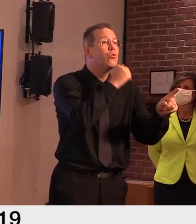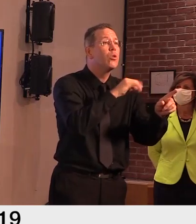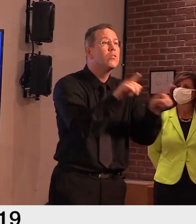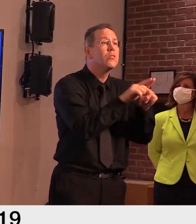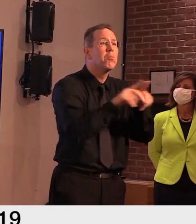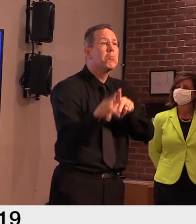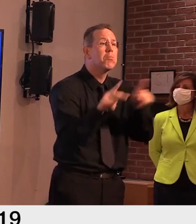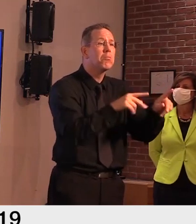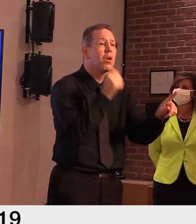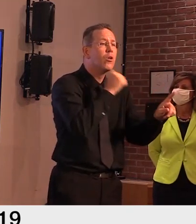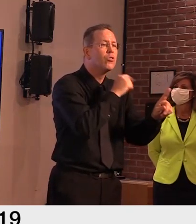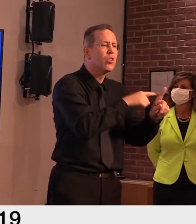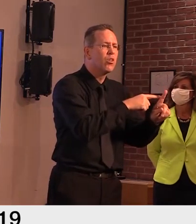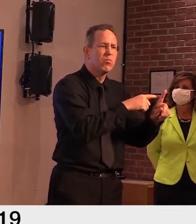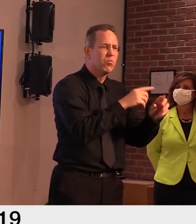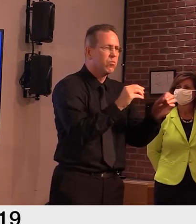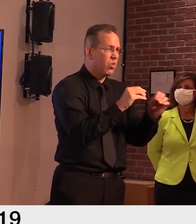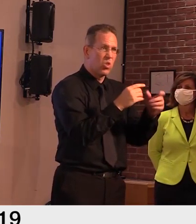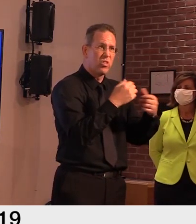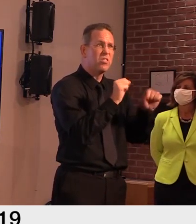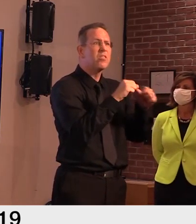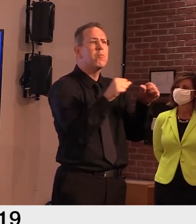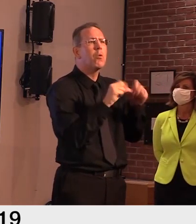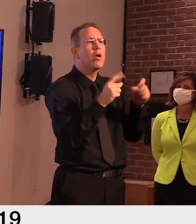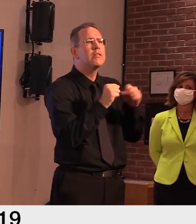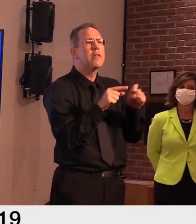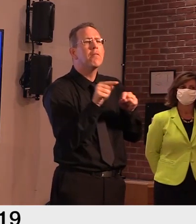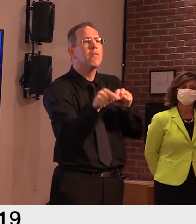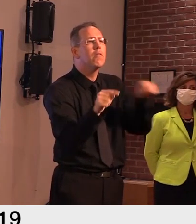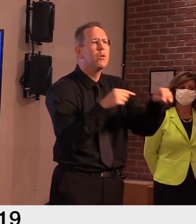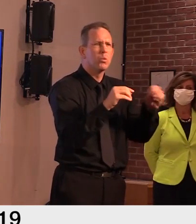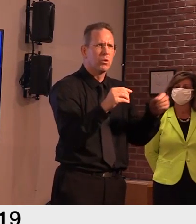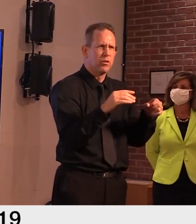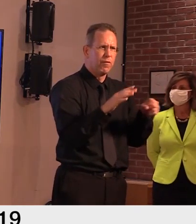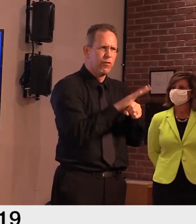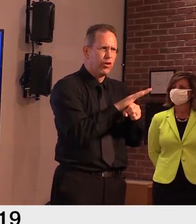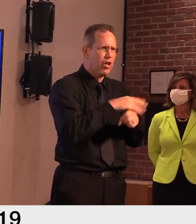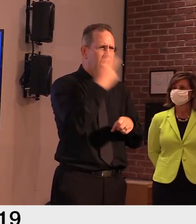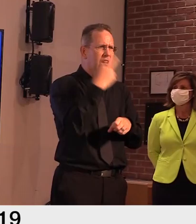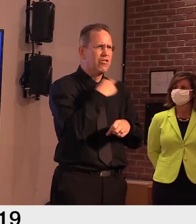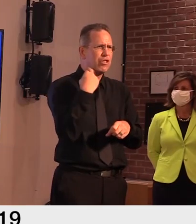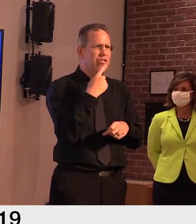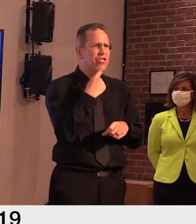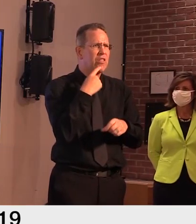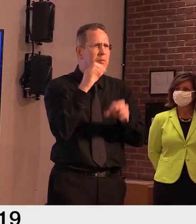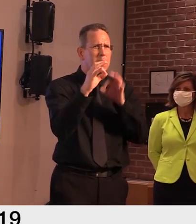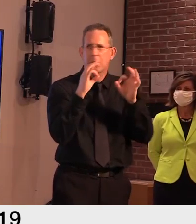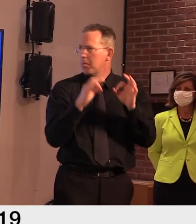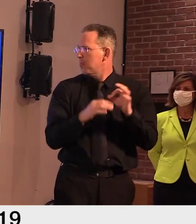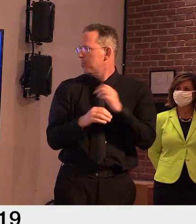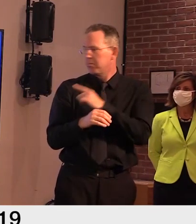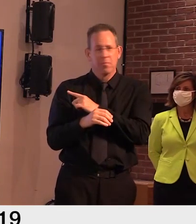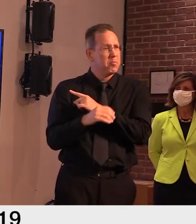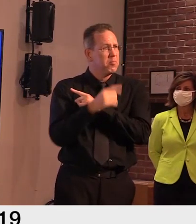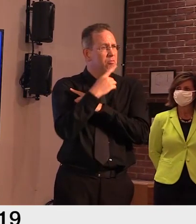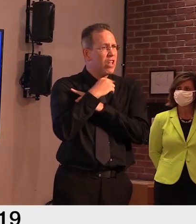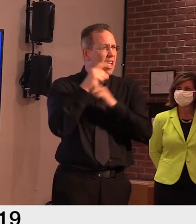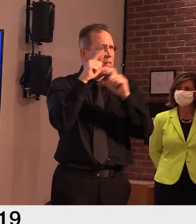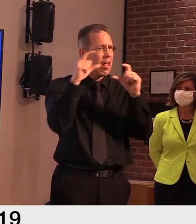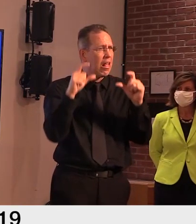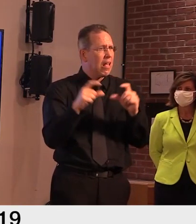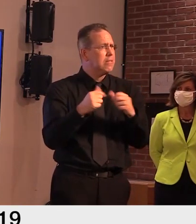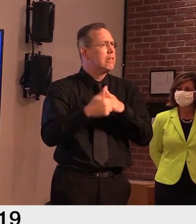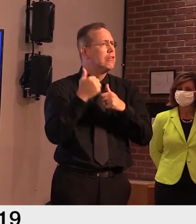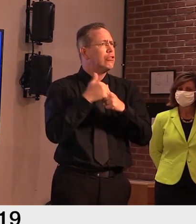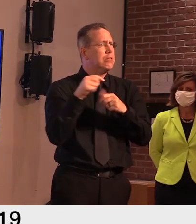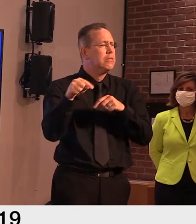comparing our sort of travel metrics that we've been applying regionally just to their state, that really their active cases are broad and across the entire state. Again,